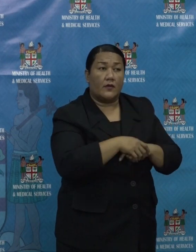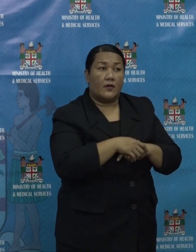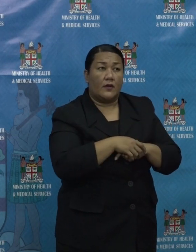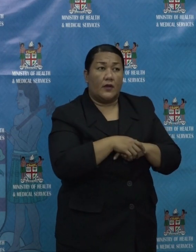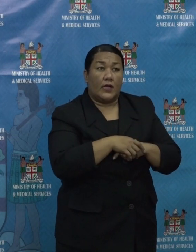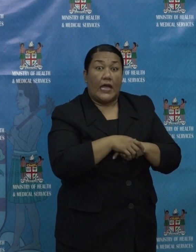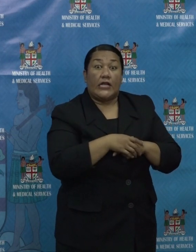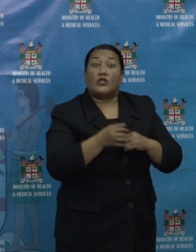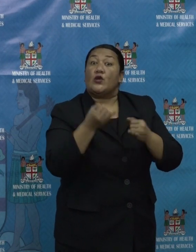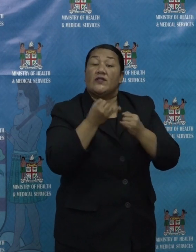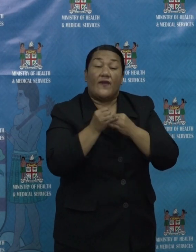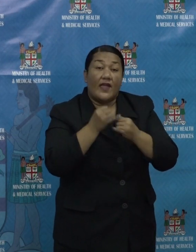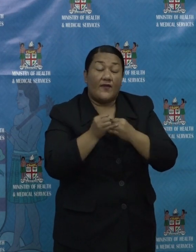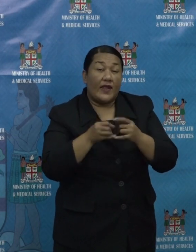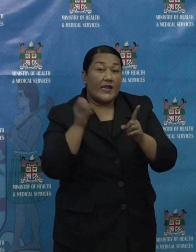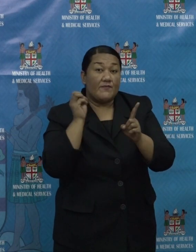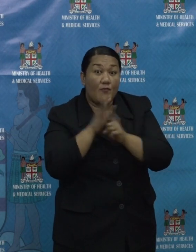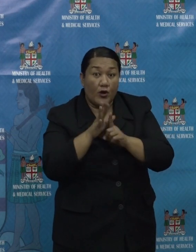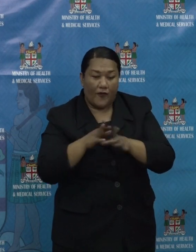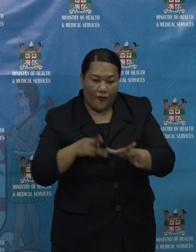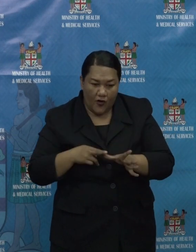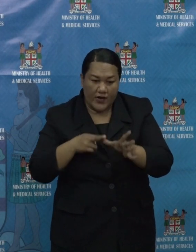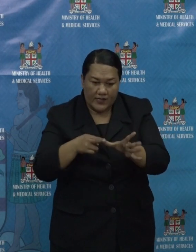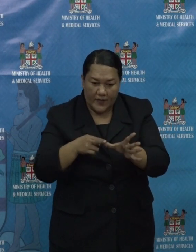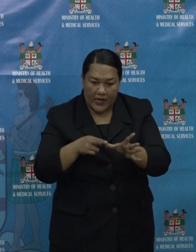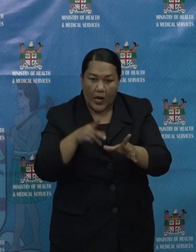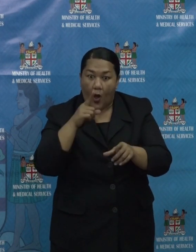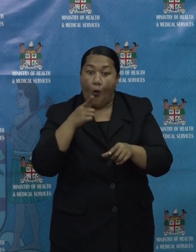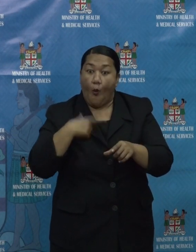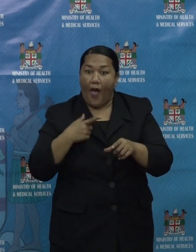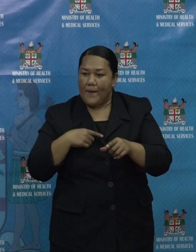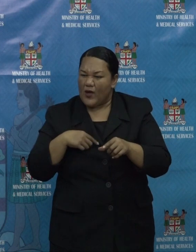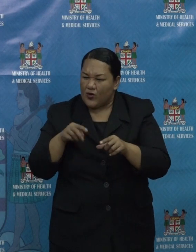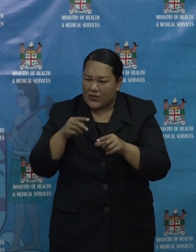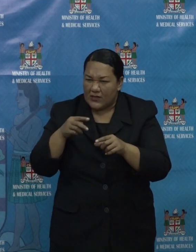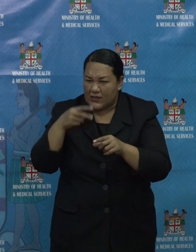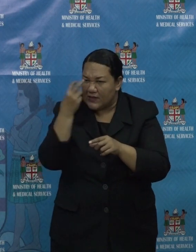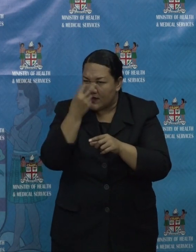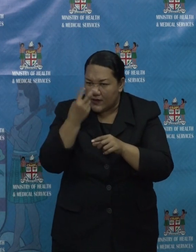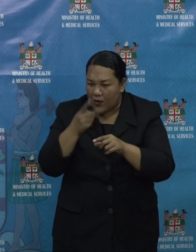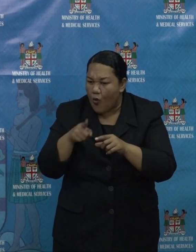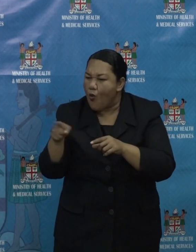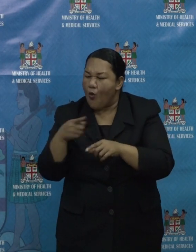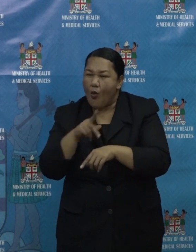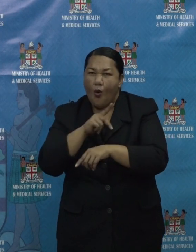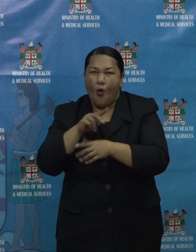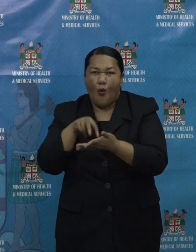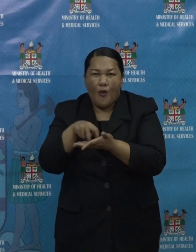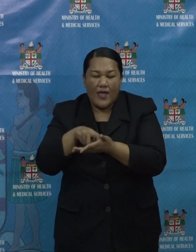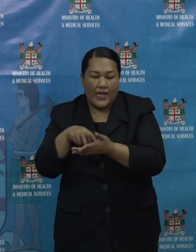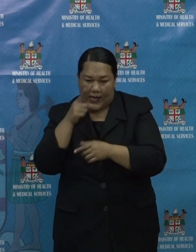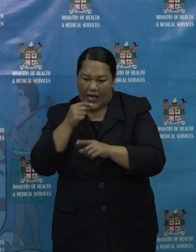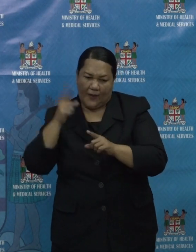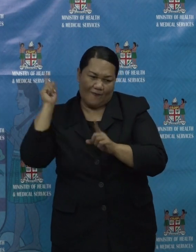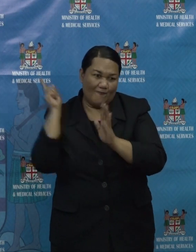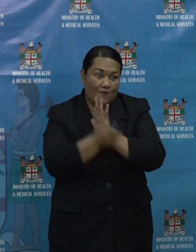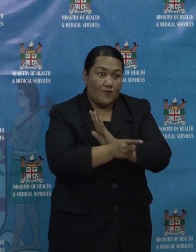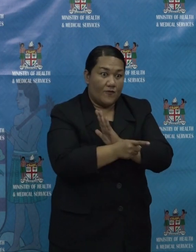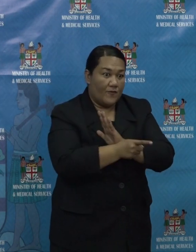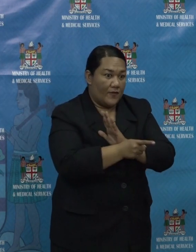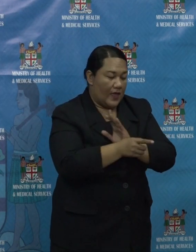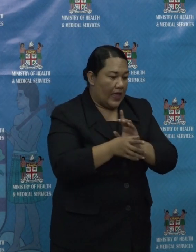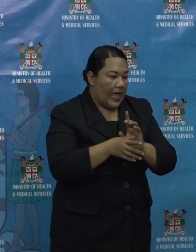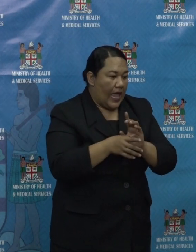is critical to response, because then we can isolate the case, we quarantine their contacts, and then we try to prevent further